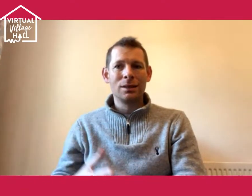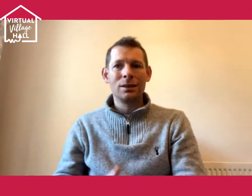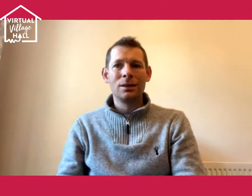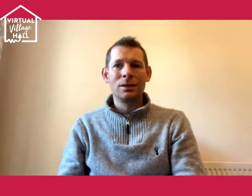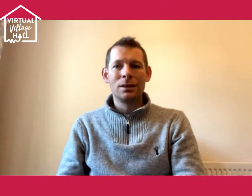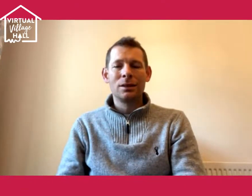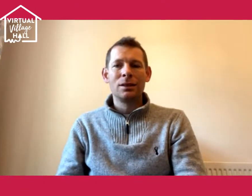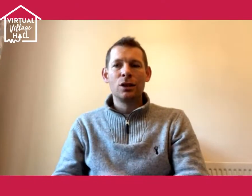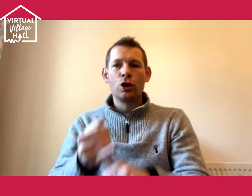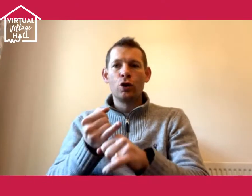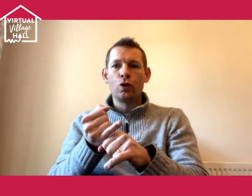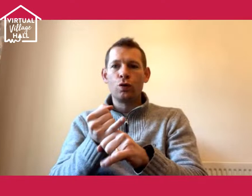white,